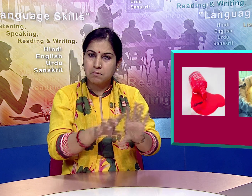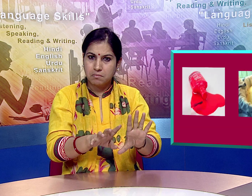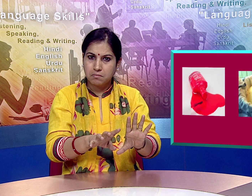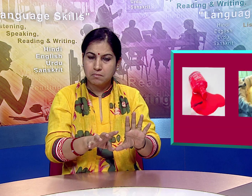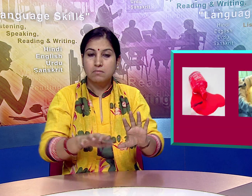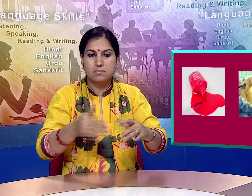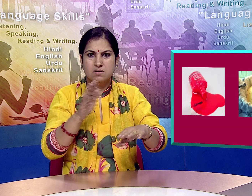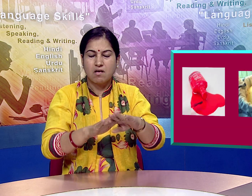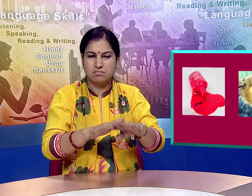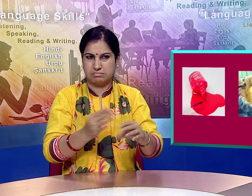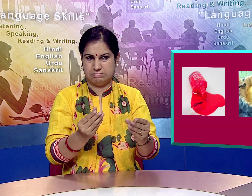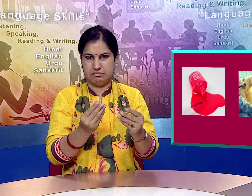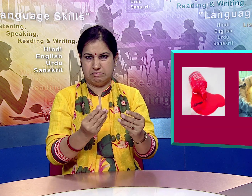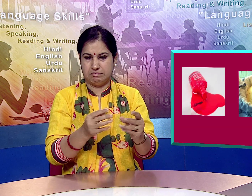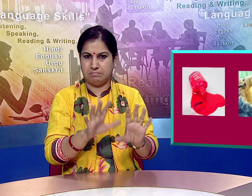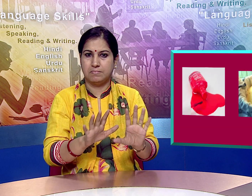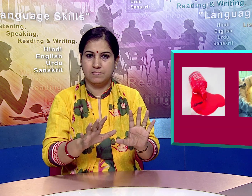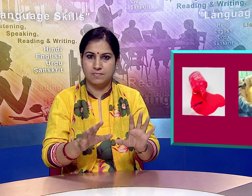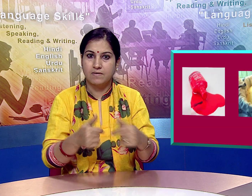and hard to touch,